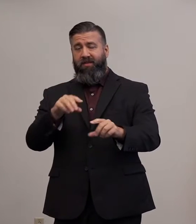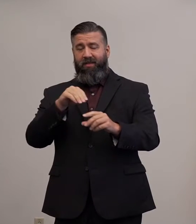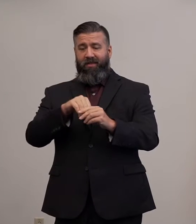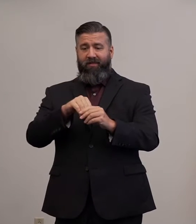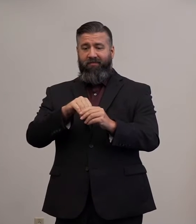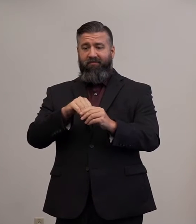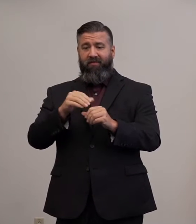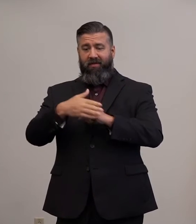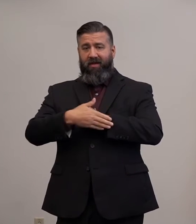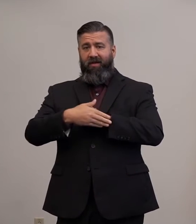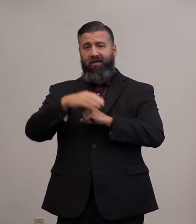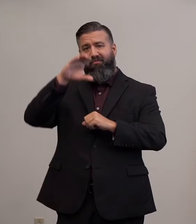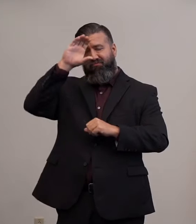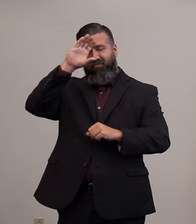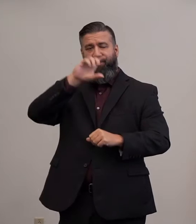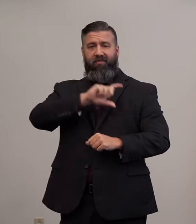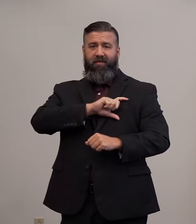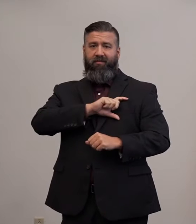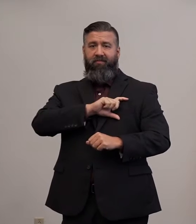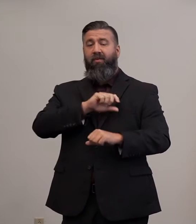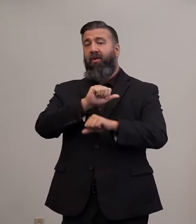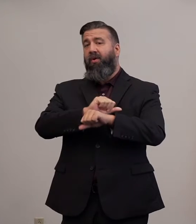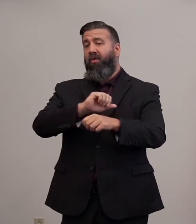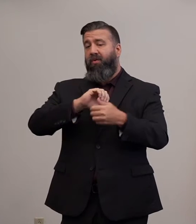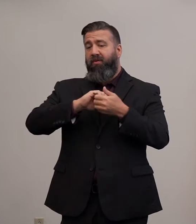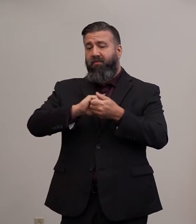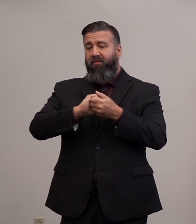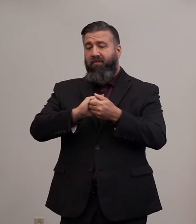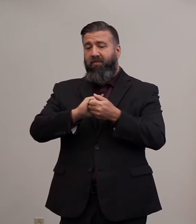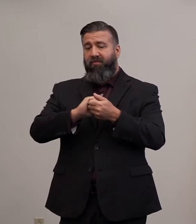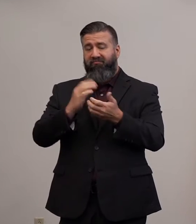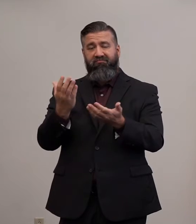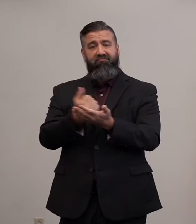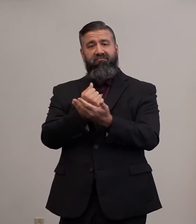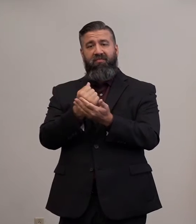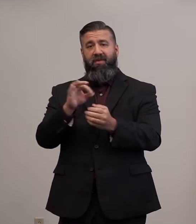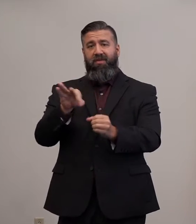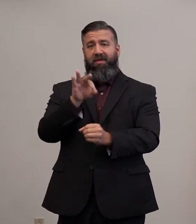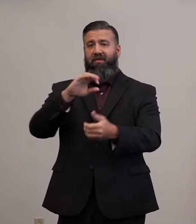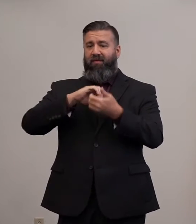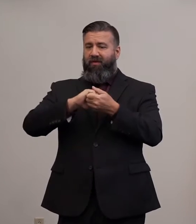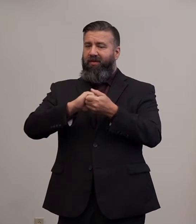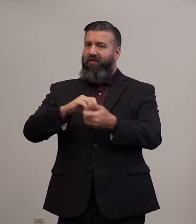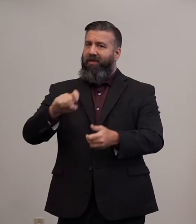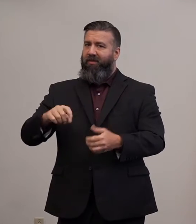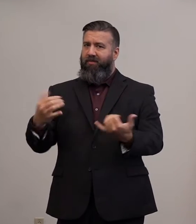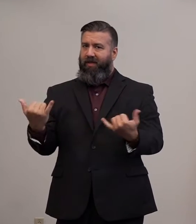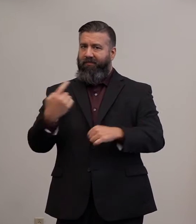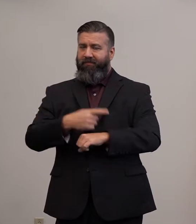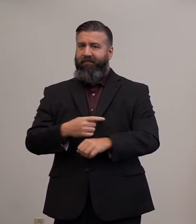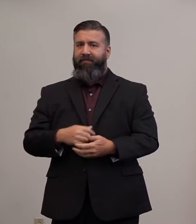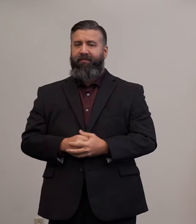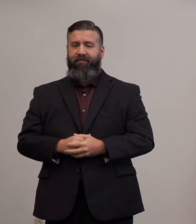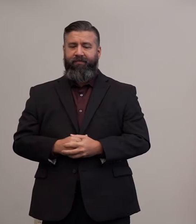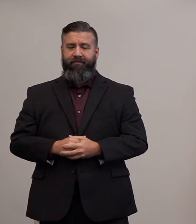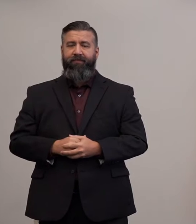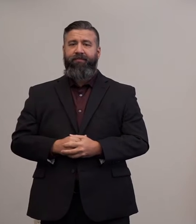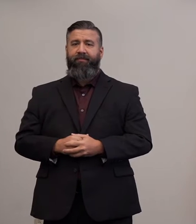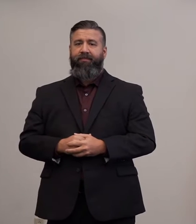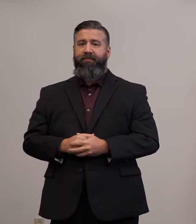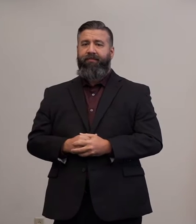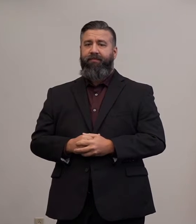county, let's work together to reclaim the spirit of unity that's needed right now. Challenges